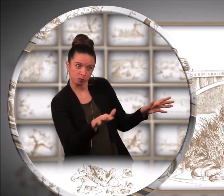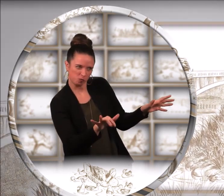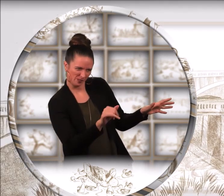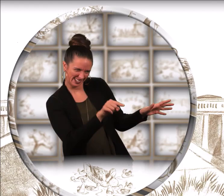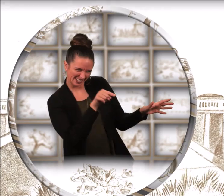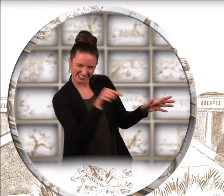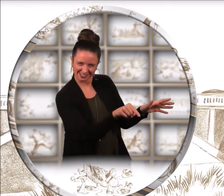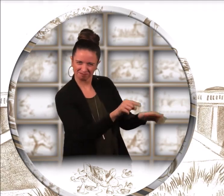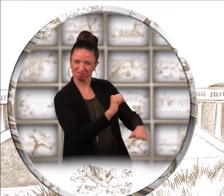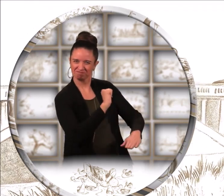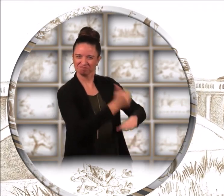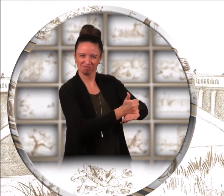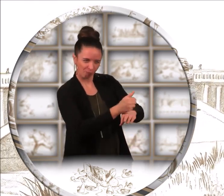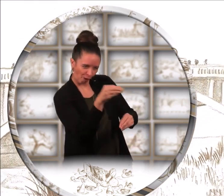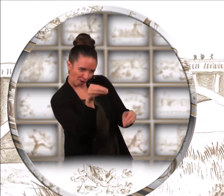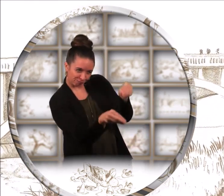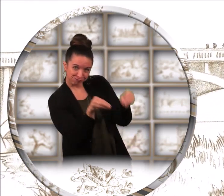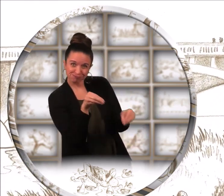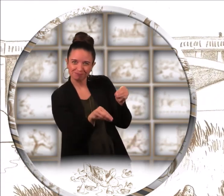nest.